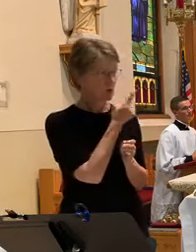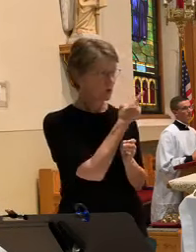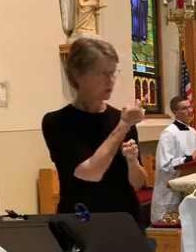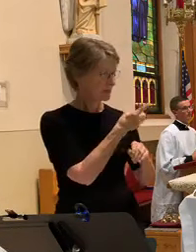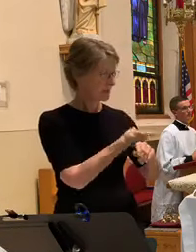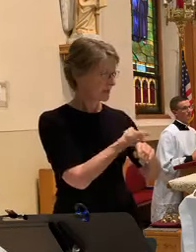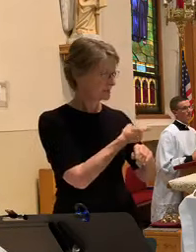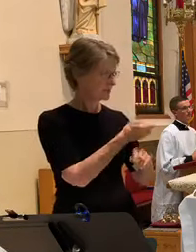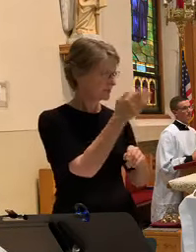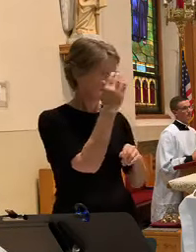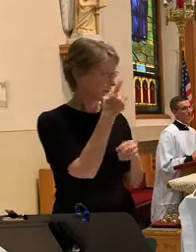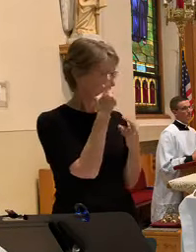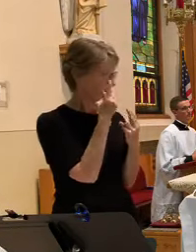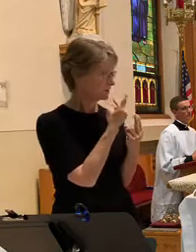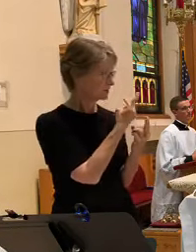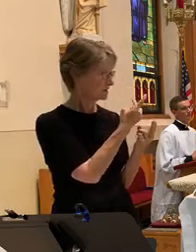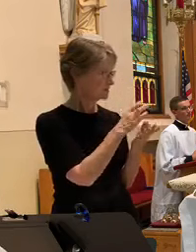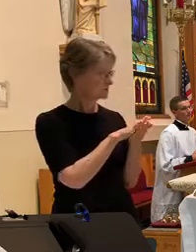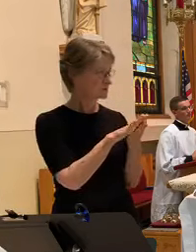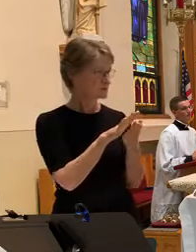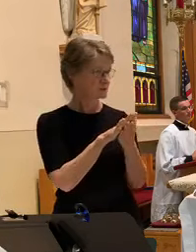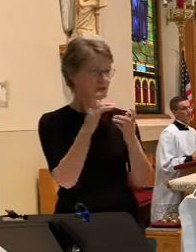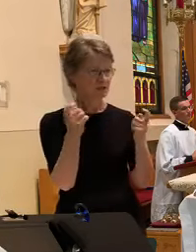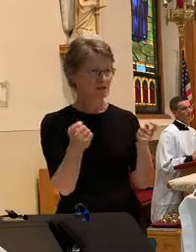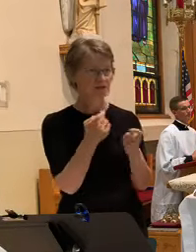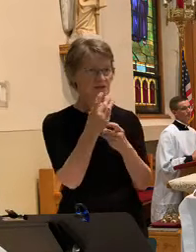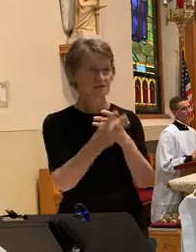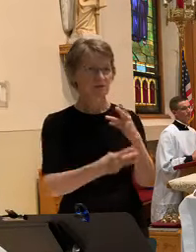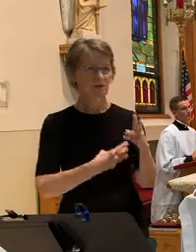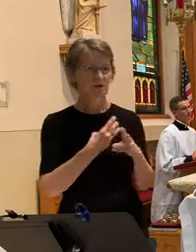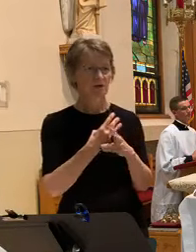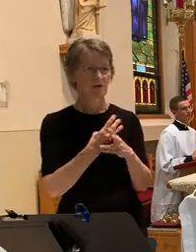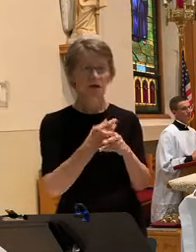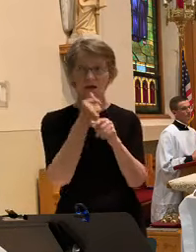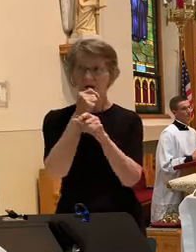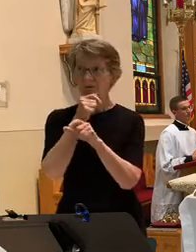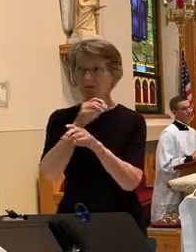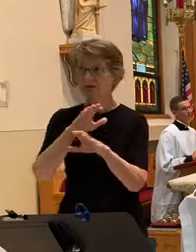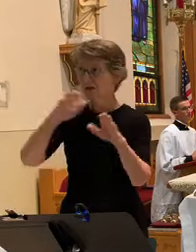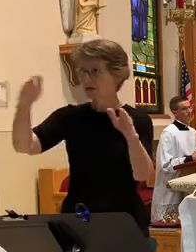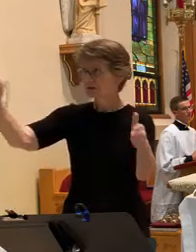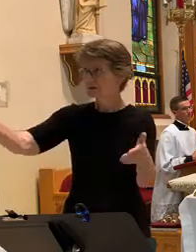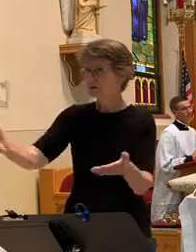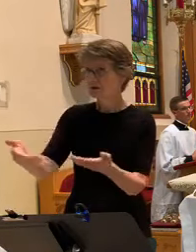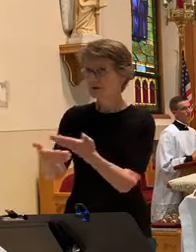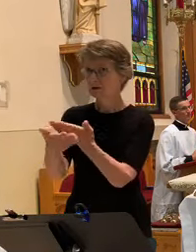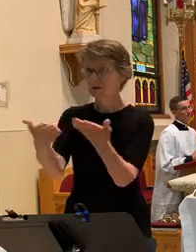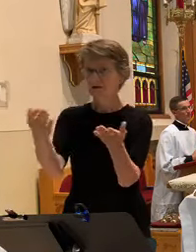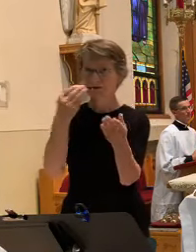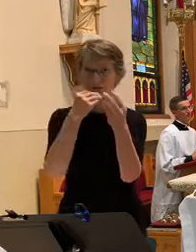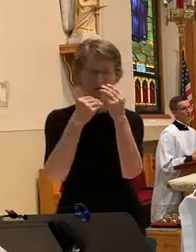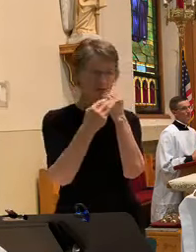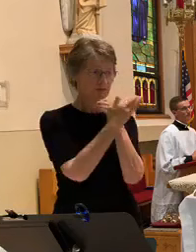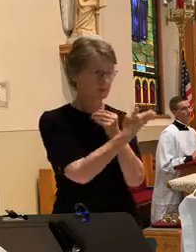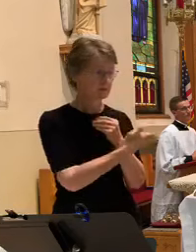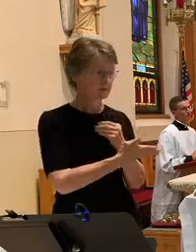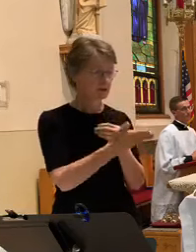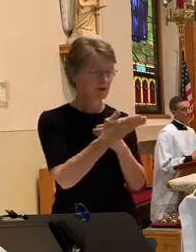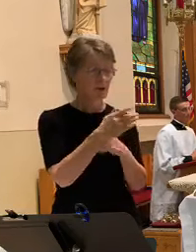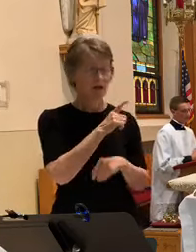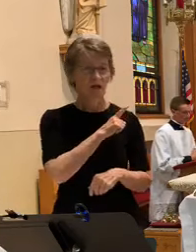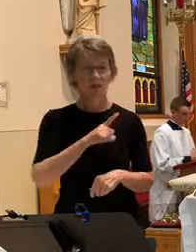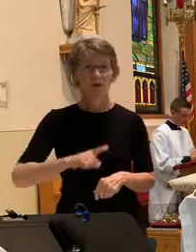Behold the Lamb of God. Behold him who takes away the sins of the world. Blessed are those called to the supper of the